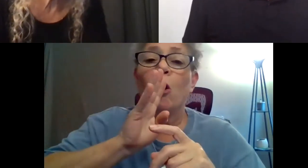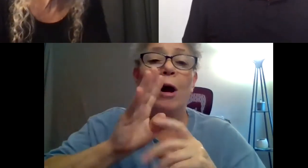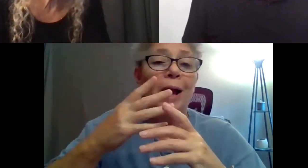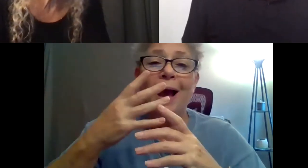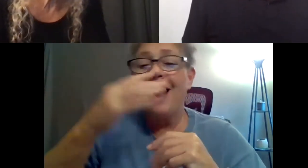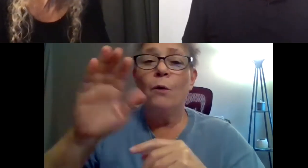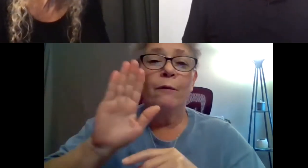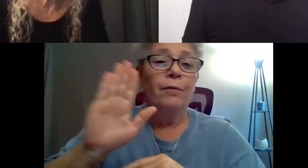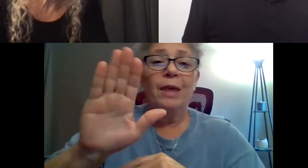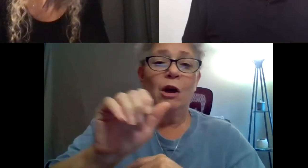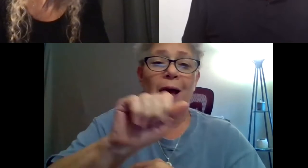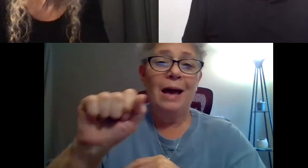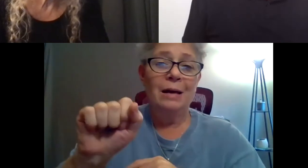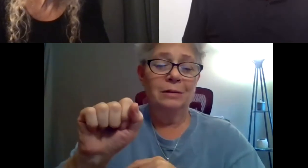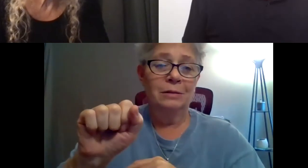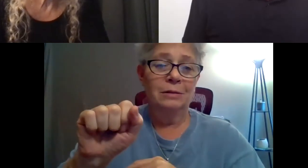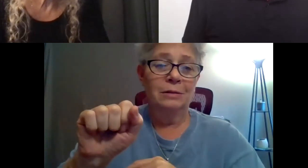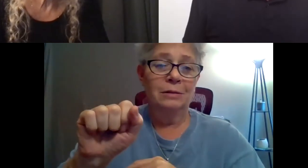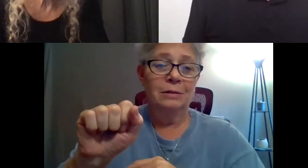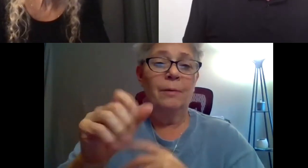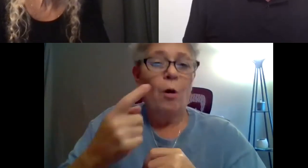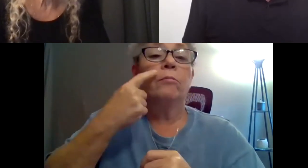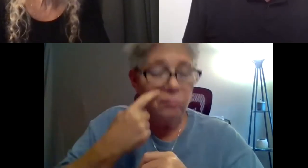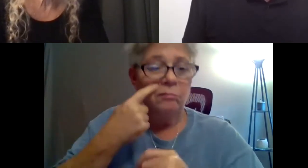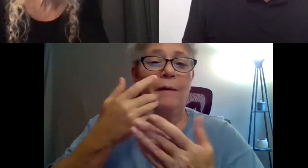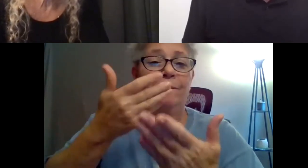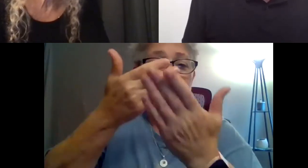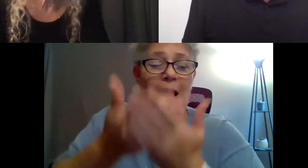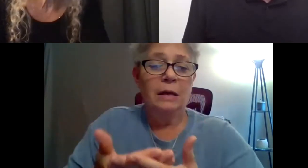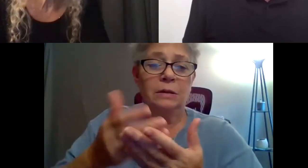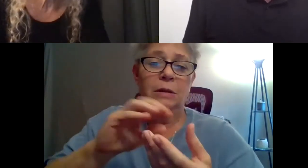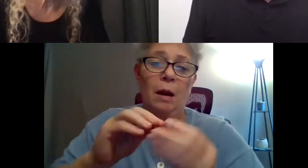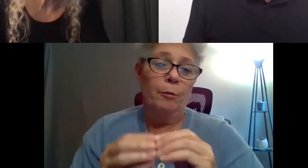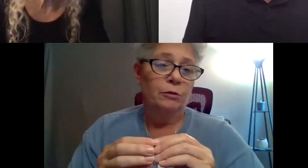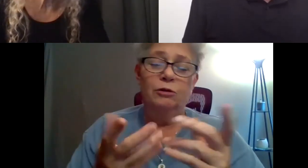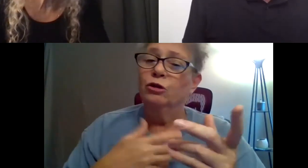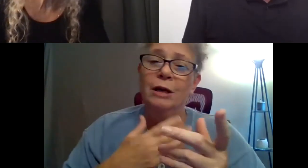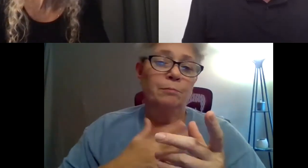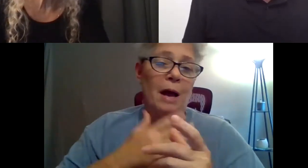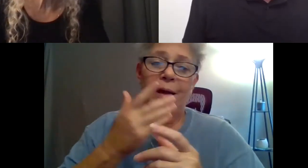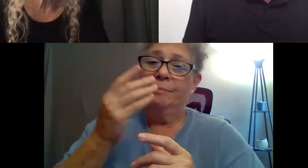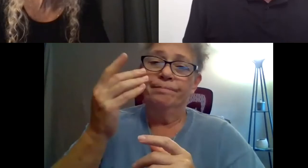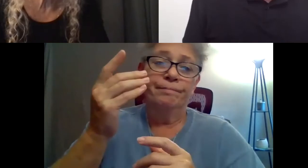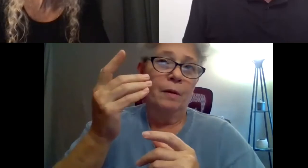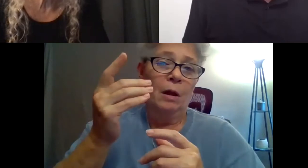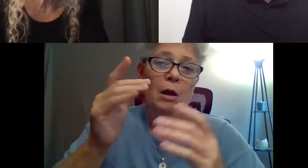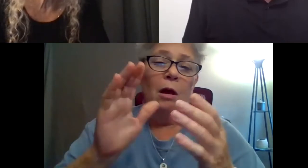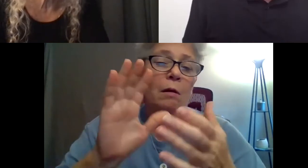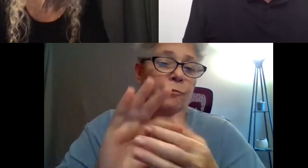support. I don't want, to be people just, talking out of their butt, basically, with making statements